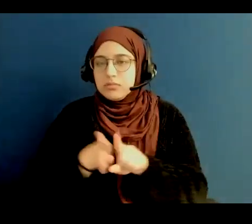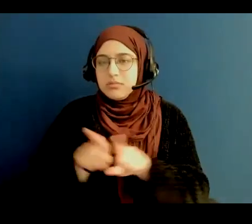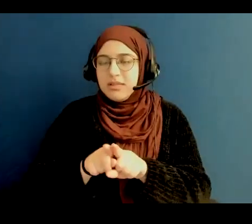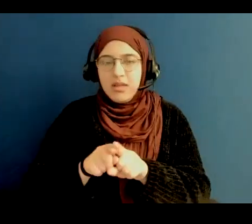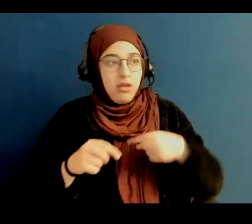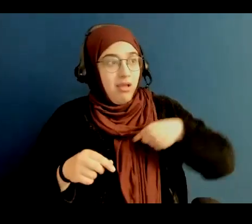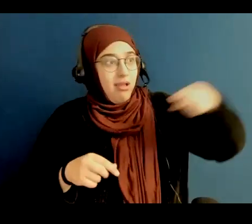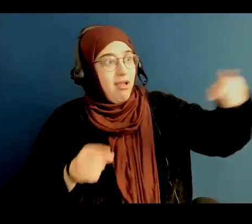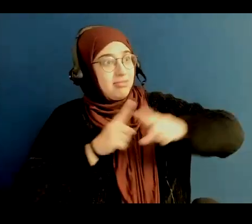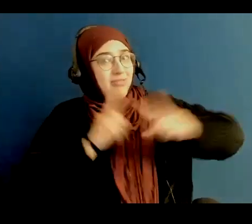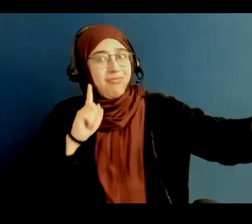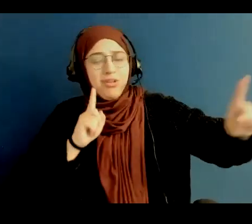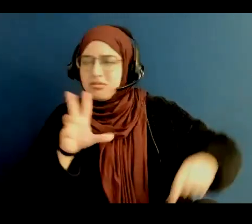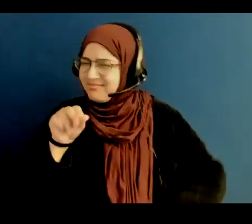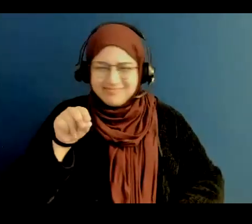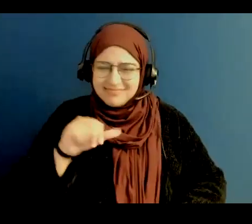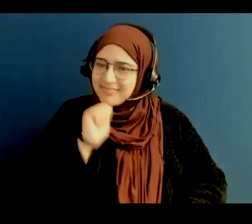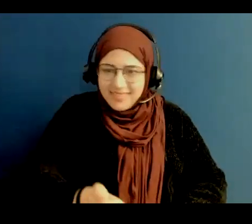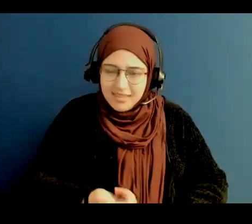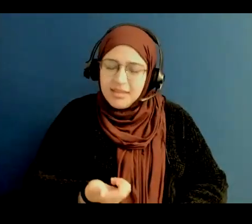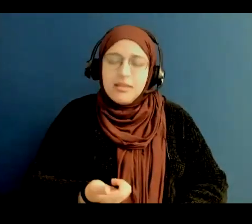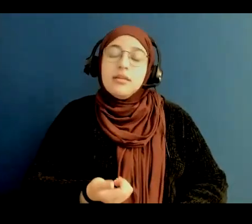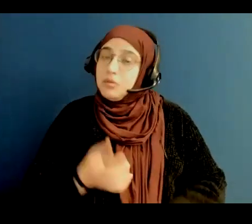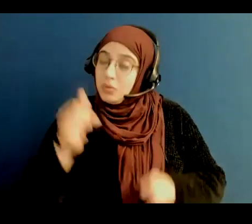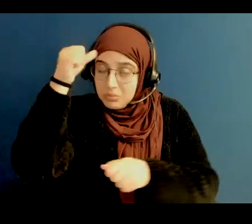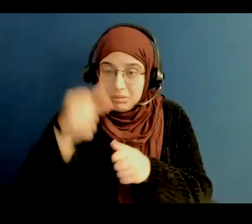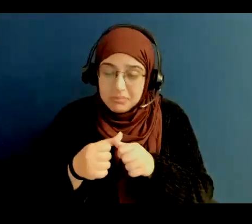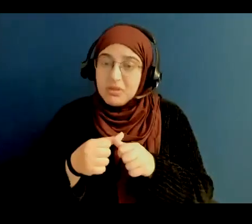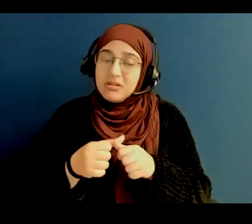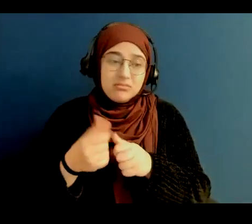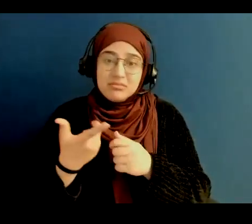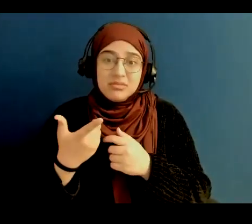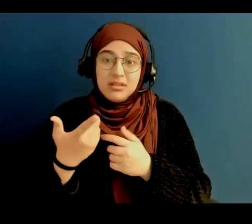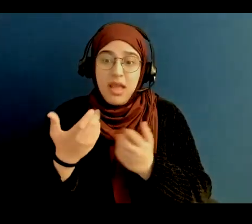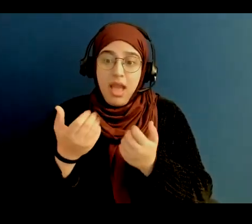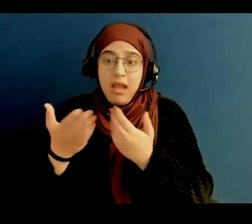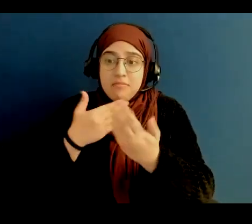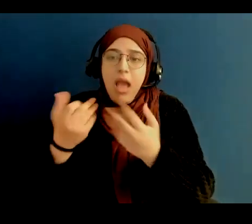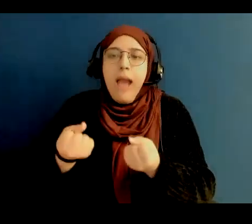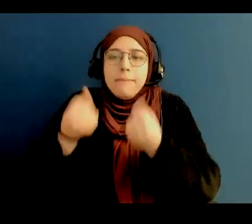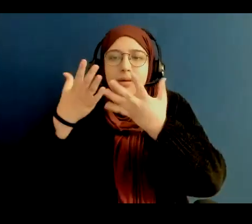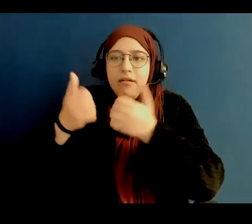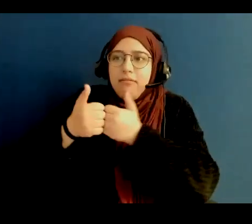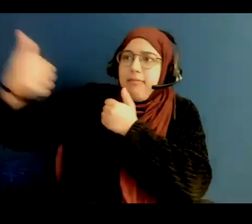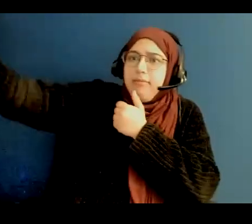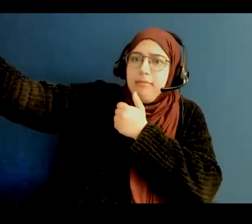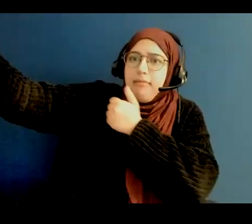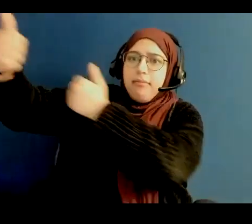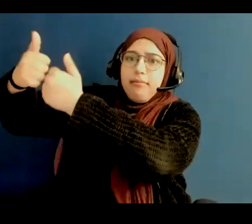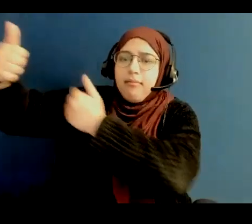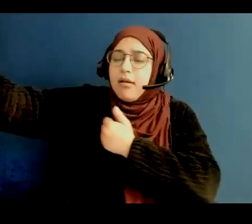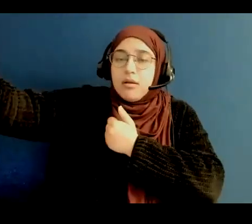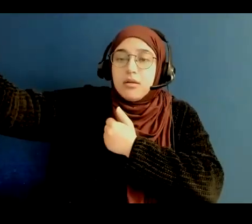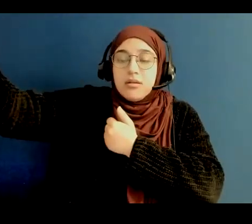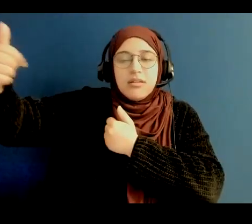each human being. And remember that it doesn't matter how many steps you are from Allah Azza wa Jal, it only takes one step to go